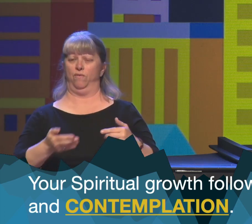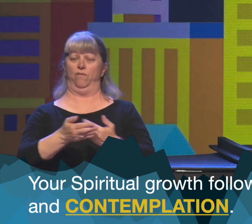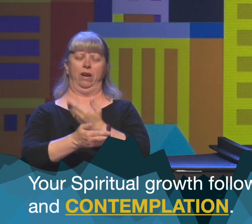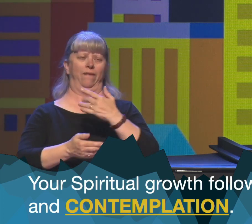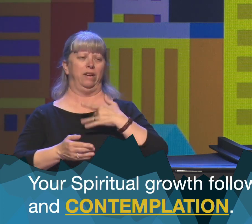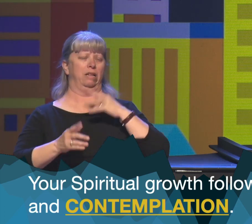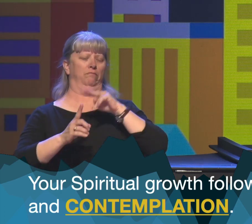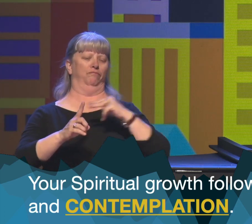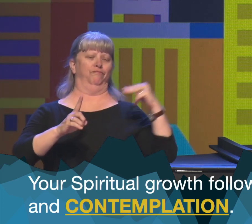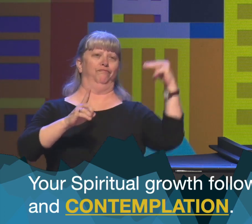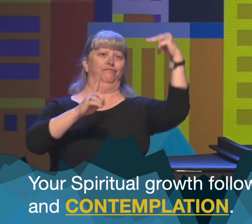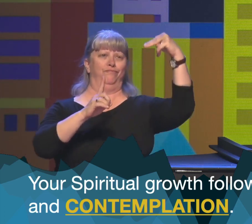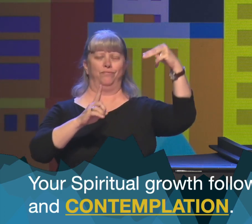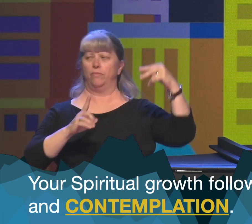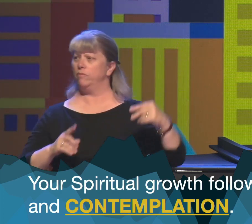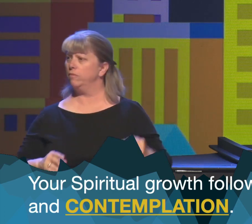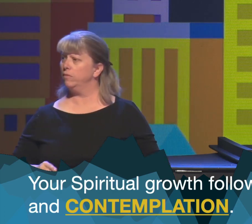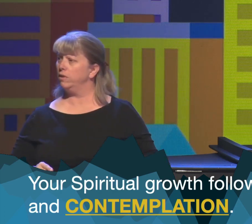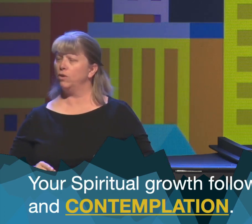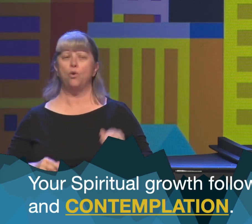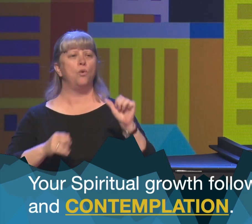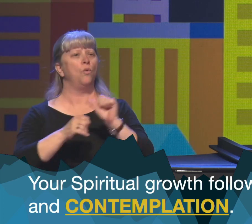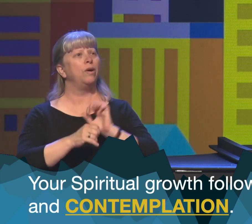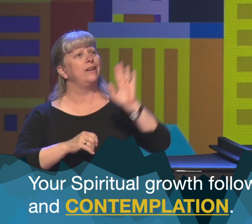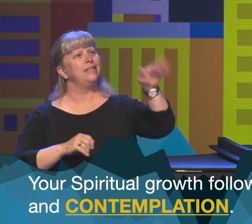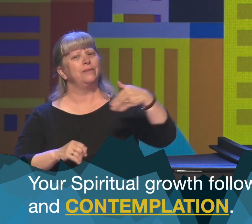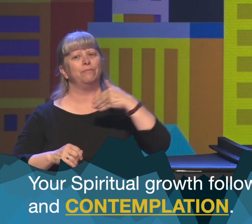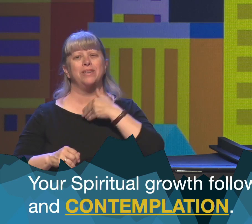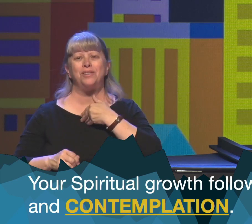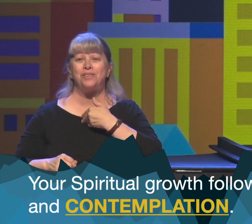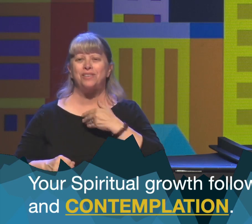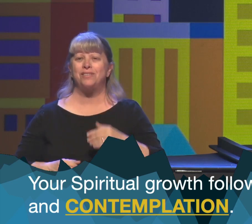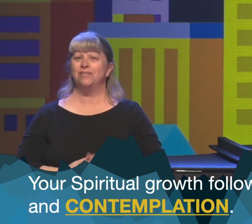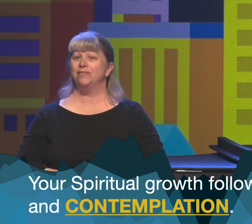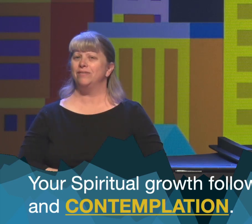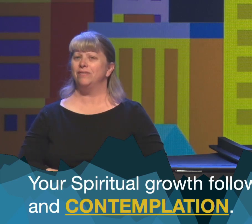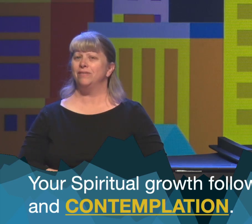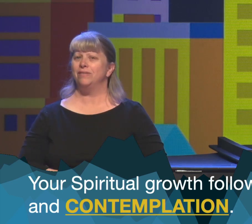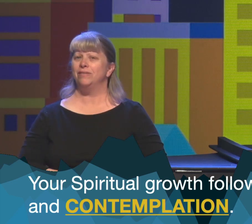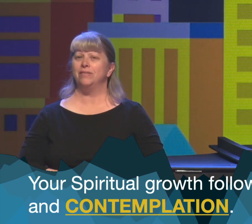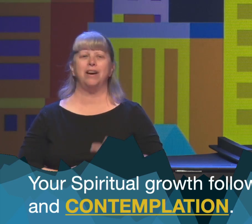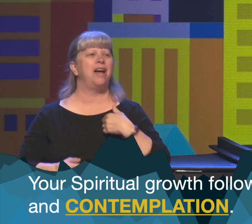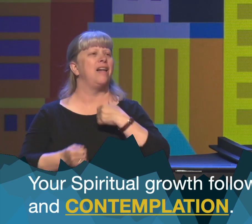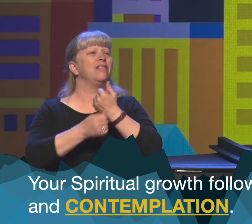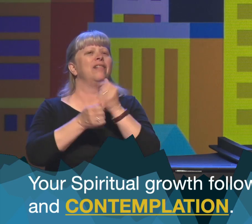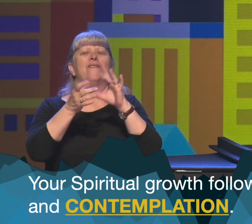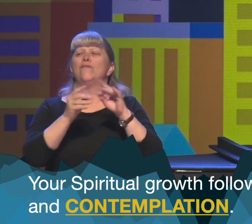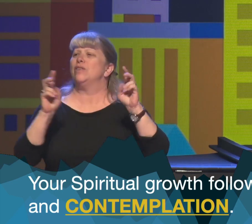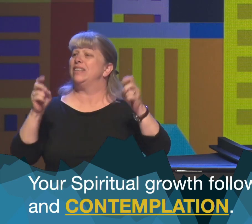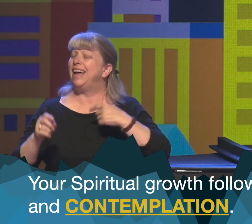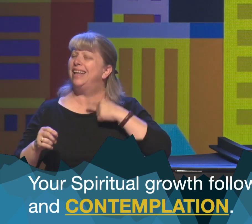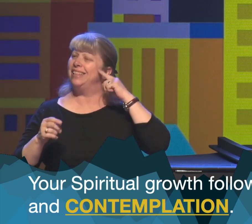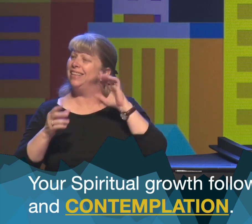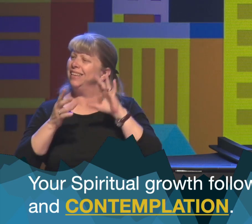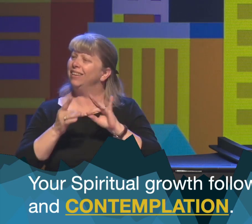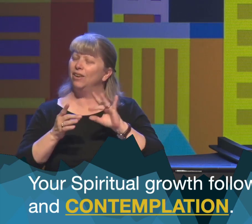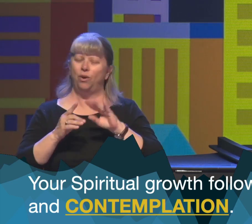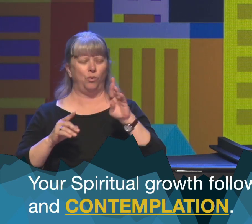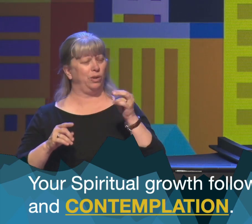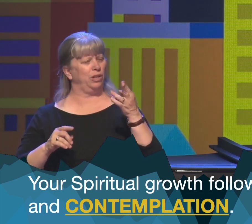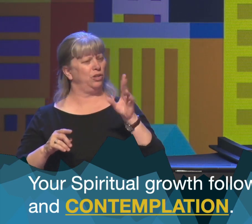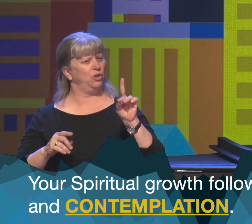wind. There's the work of the Spirit. I love this phrase. I think I heard it from Richard Rohr. I